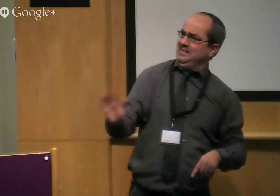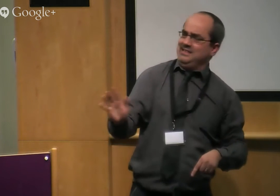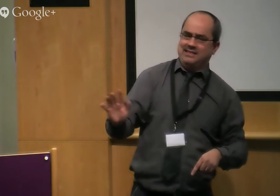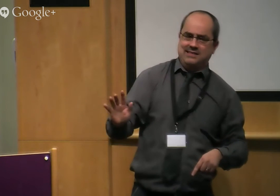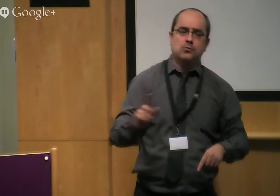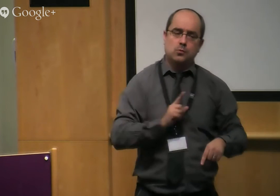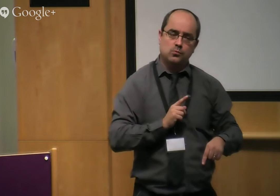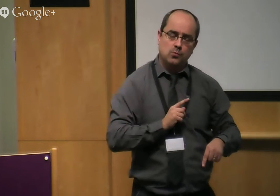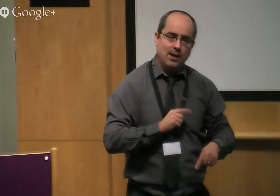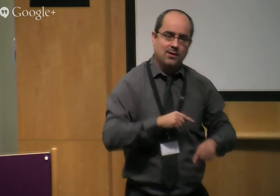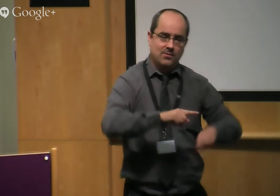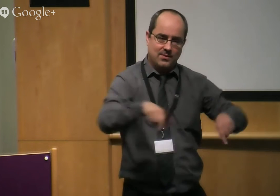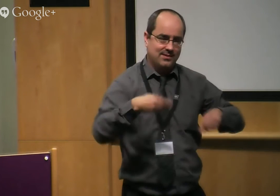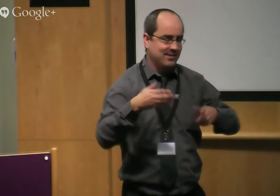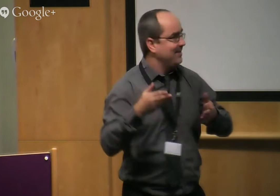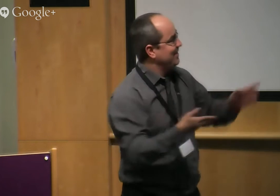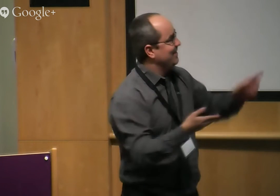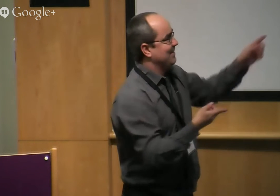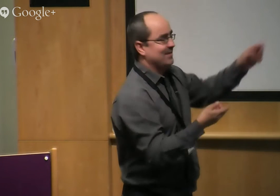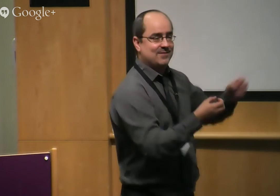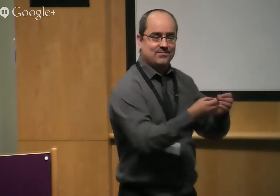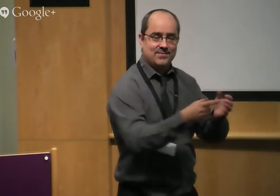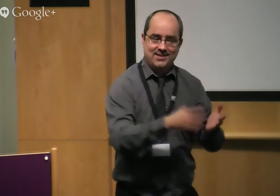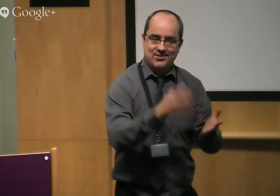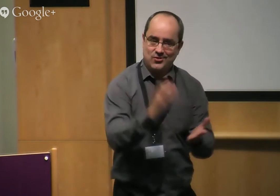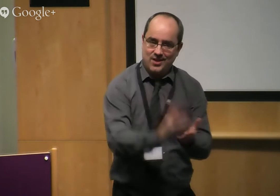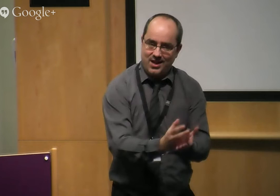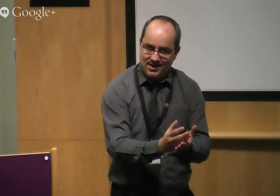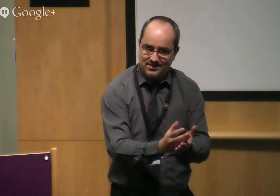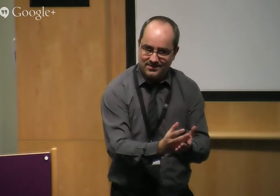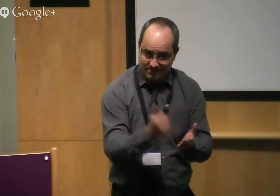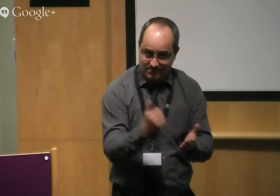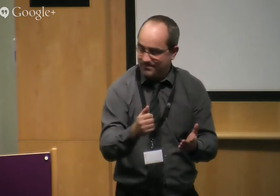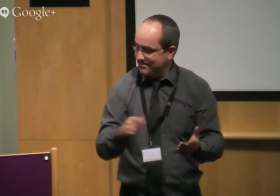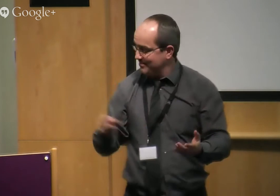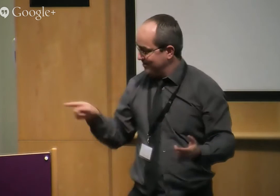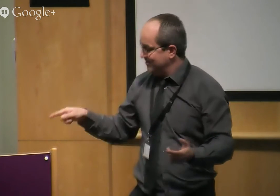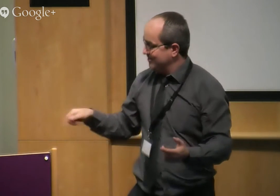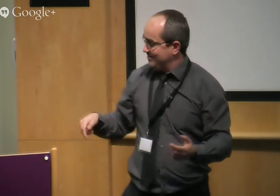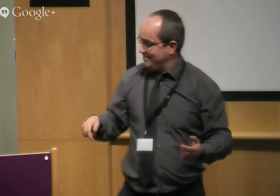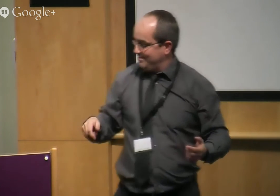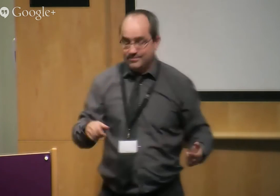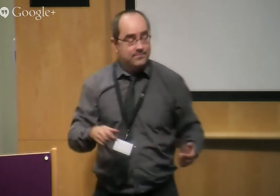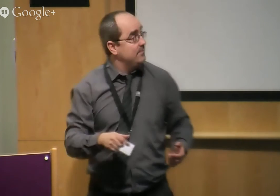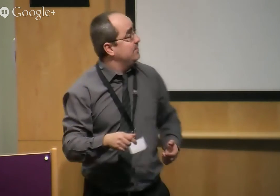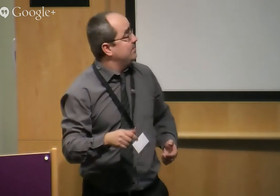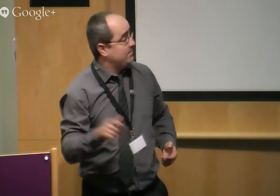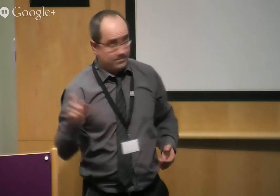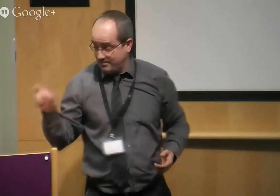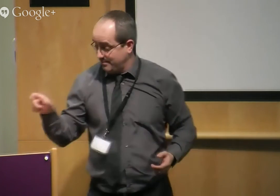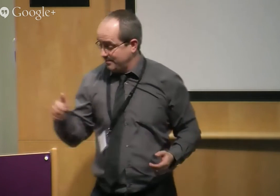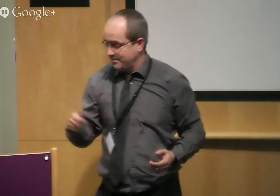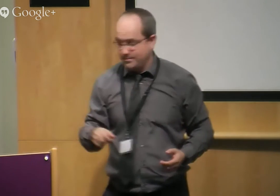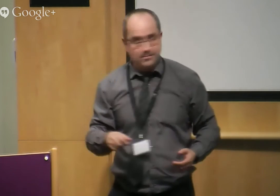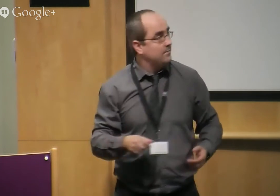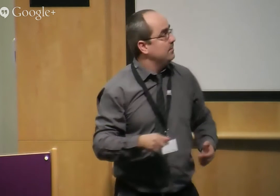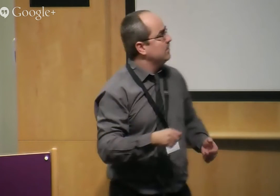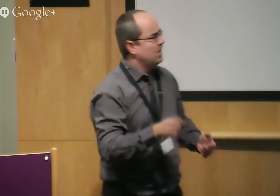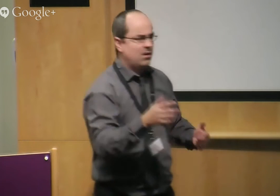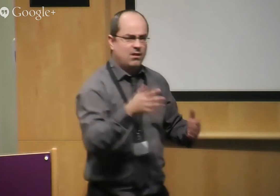resolve it? This is why we're going to go on now to talk about the BSL Charter, because this is